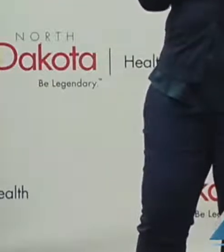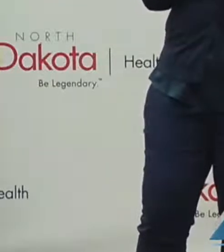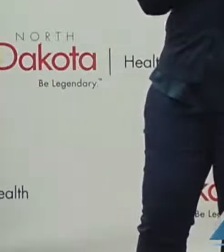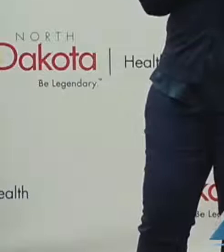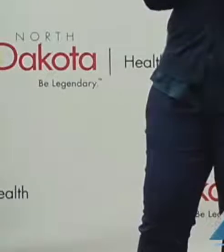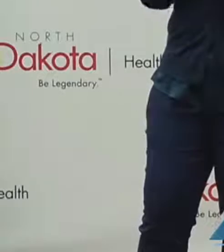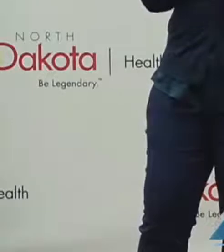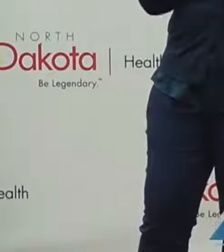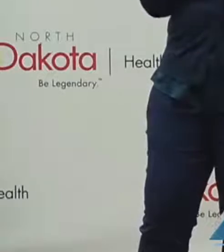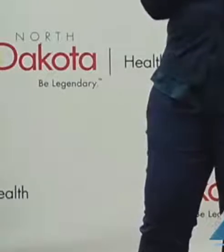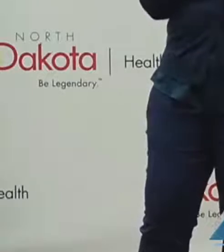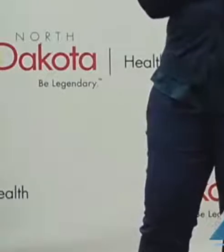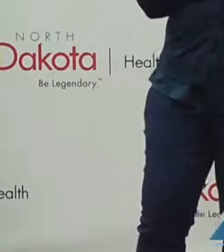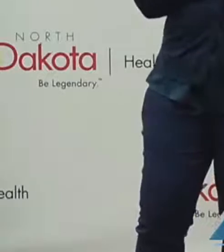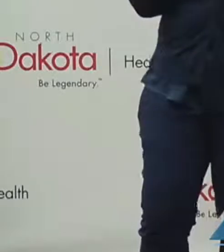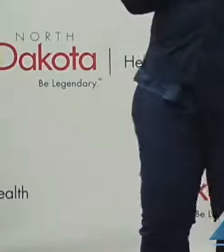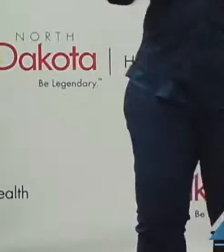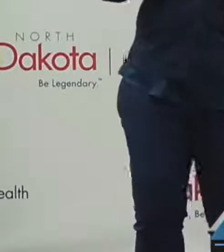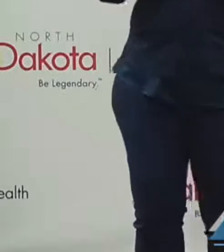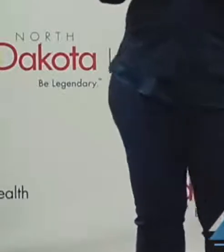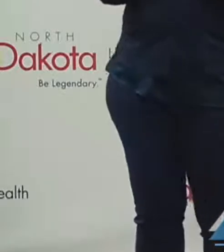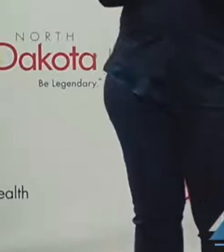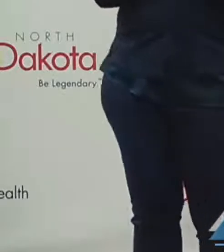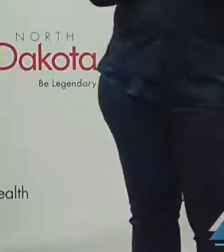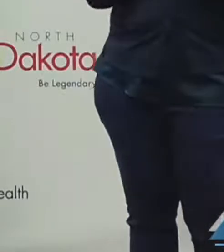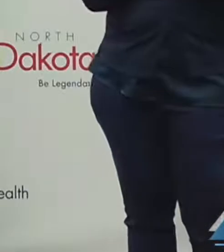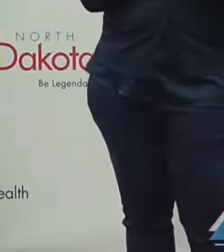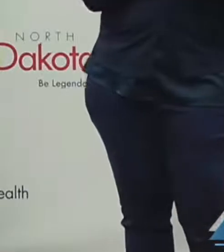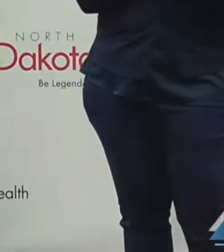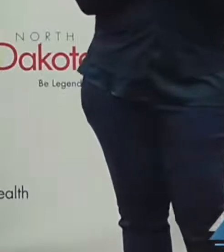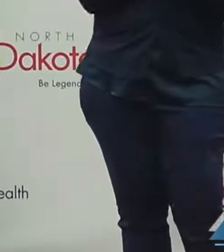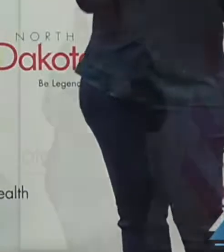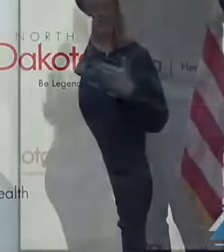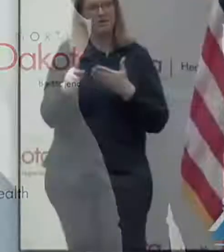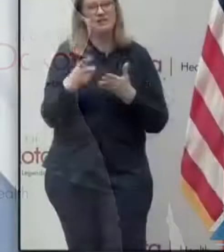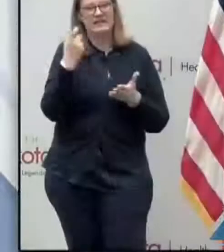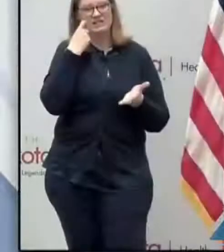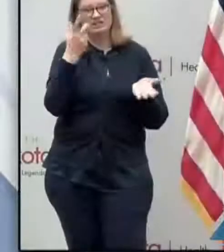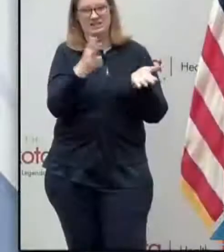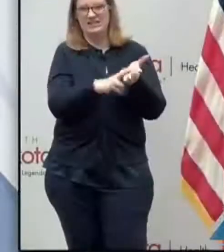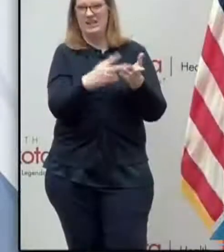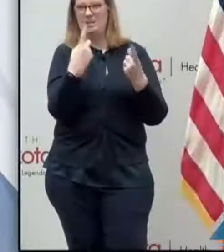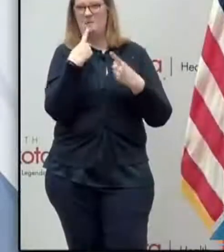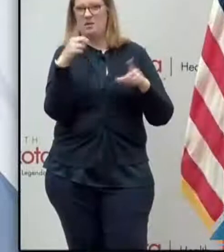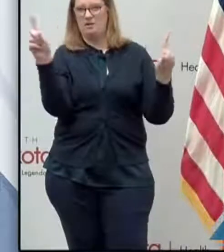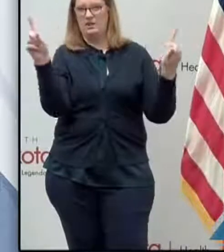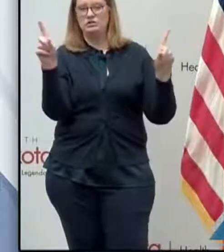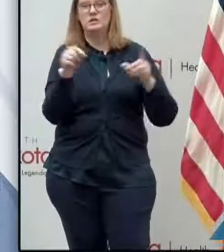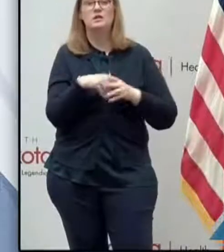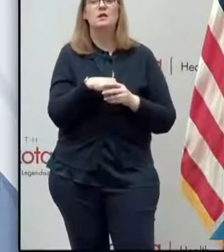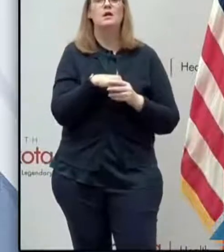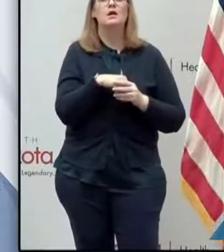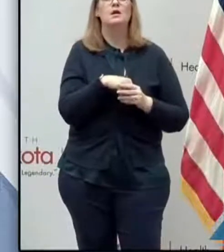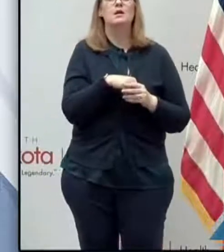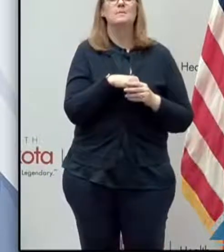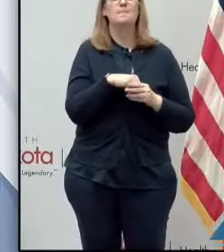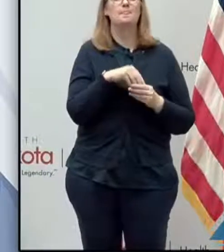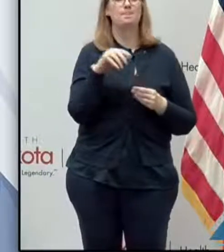Week. It's Respiratory Care Week here in North Dakota. I've signed a proclamation declaring such, and as we